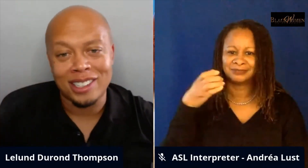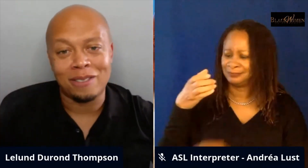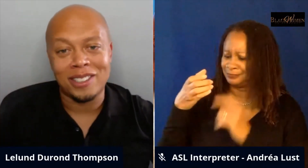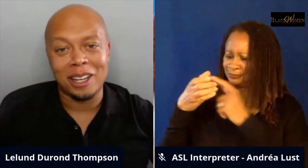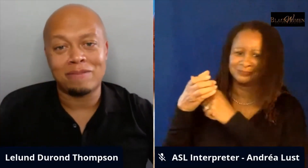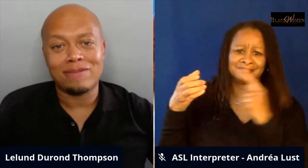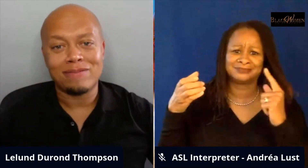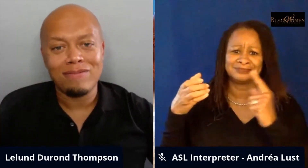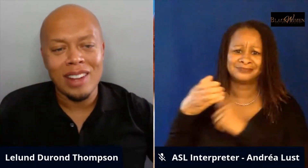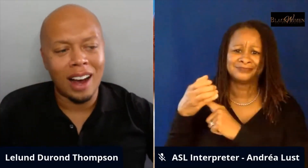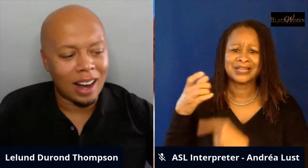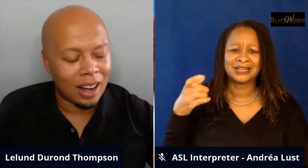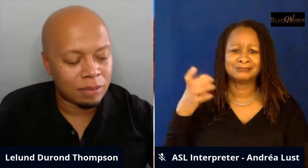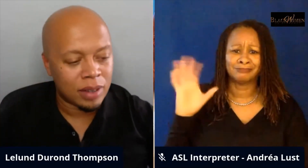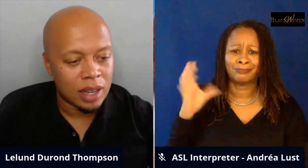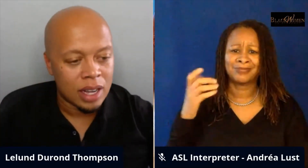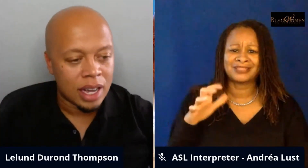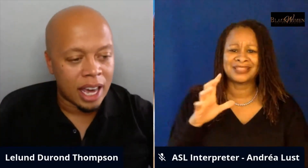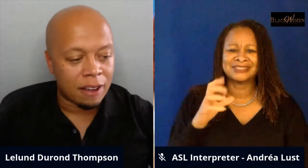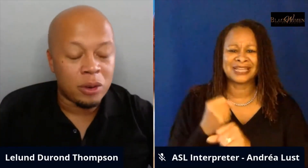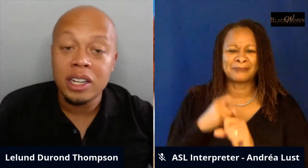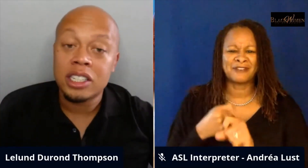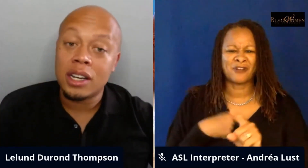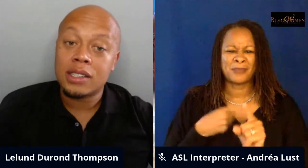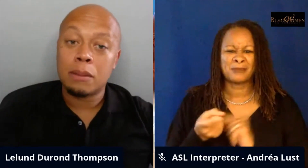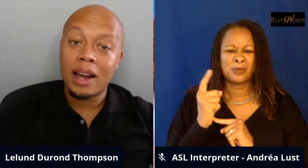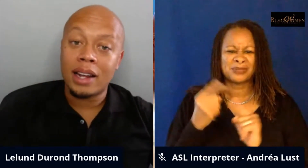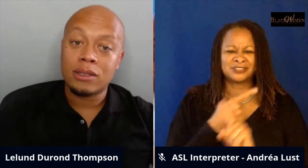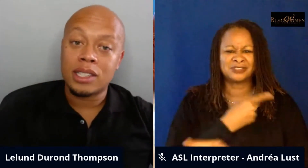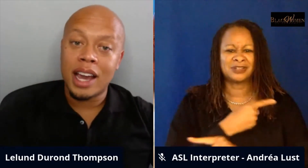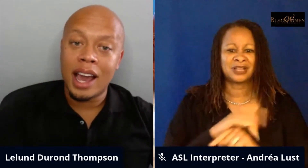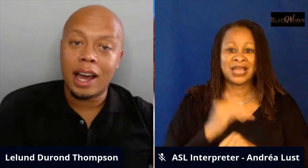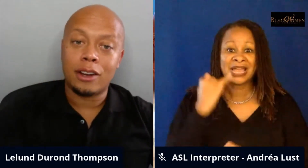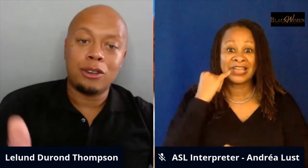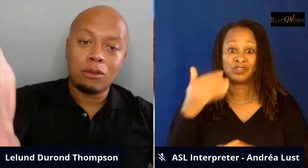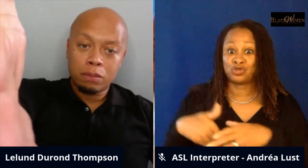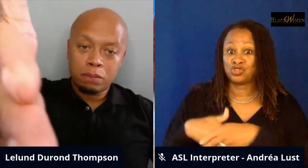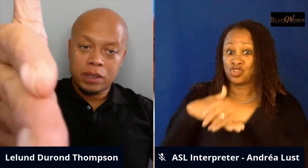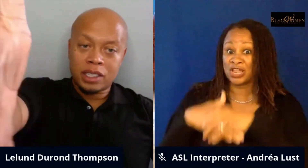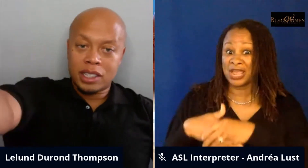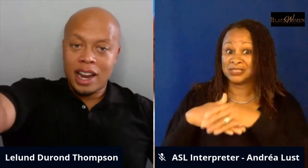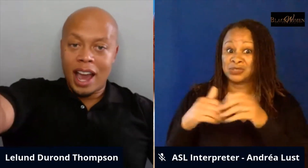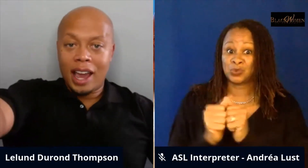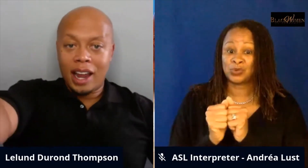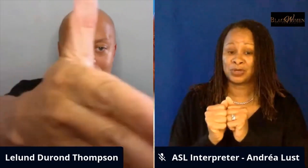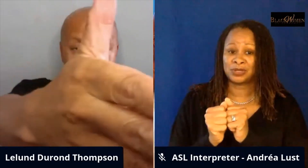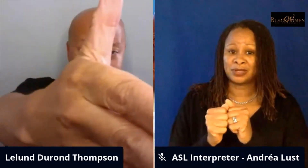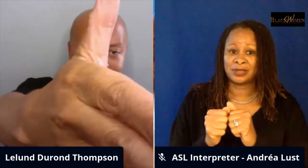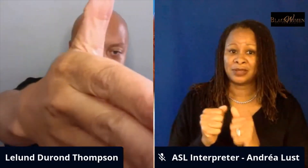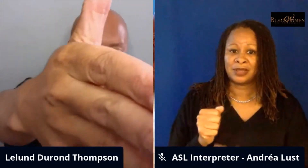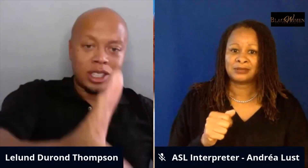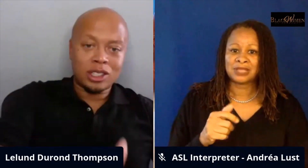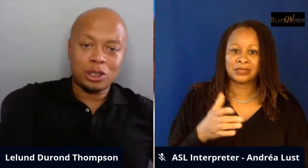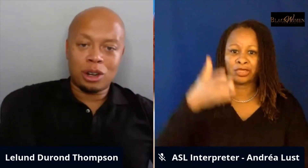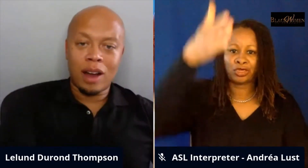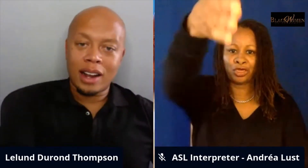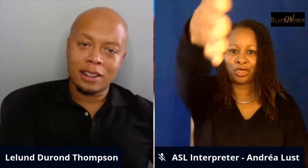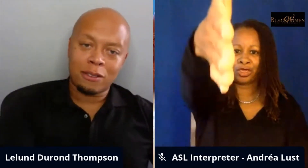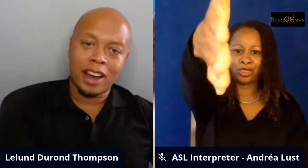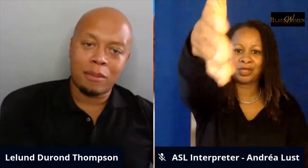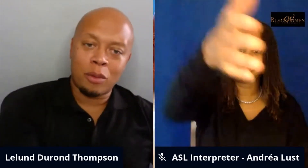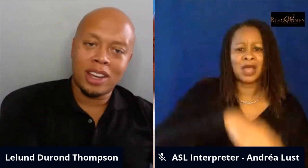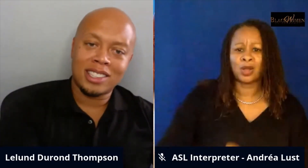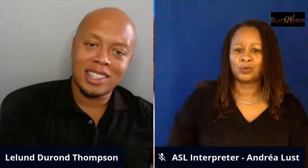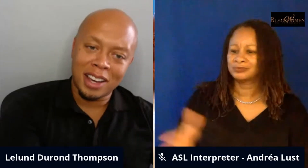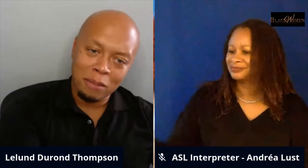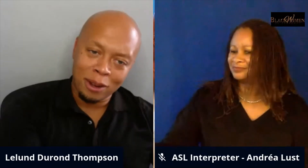on a self-tape. If you need to shake somebody else's hand, you don't extend that hand in the frame. You just do it right out of the